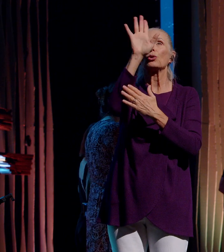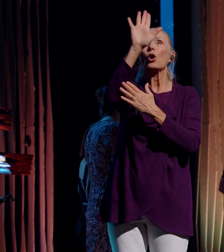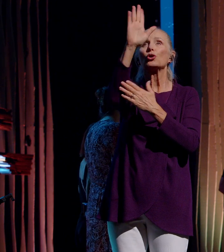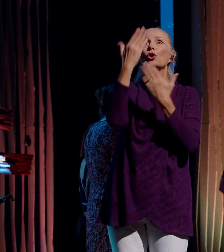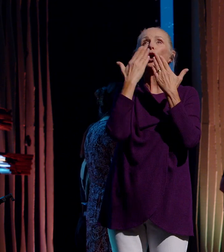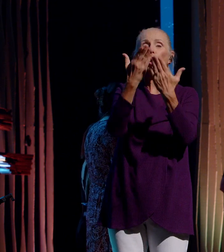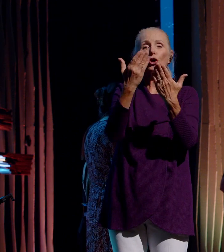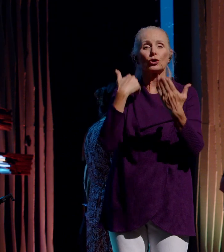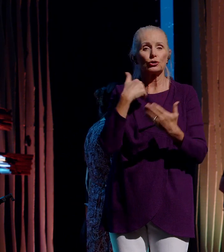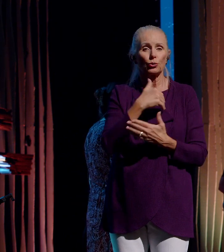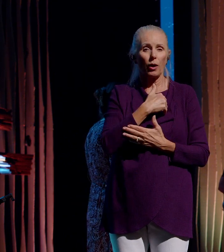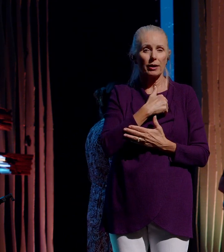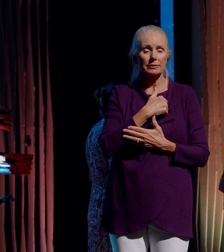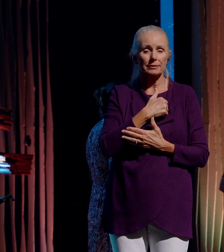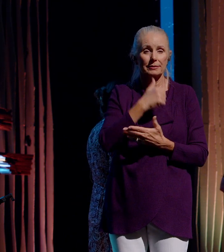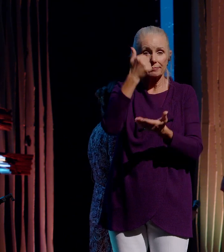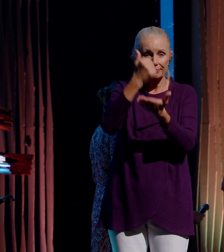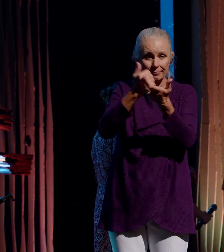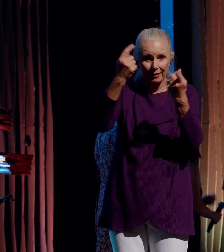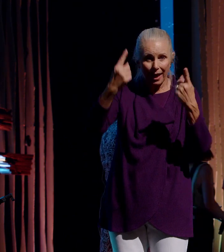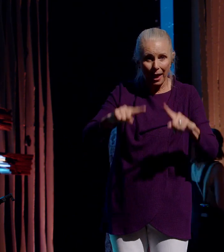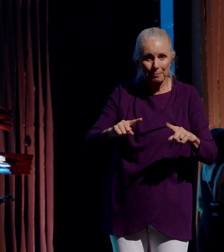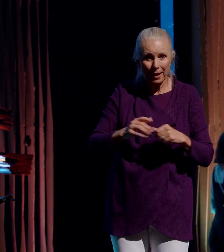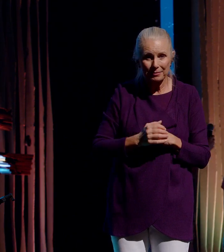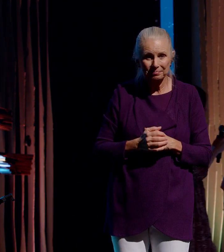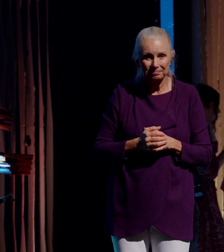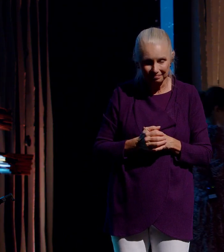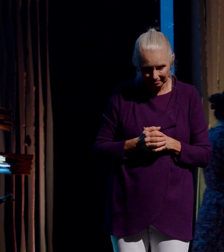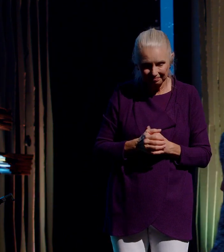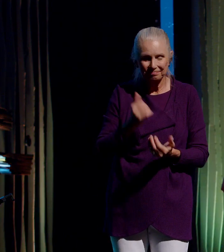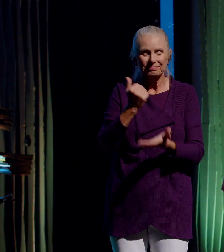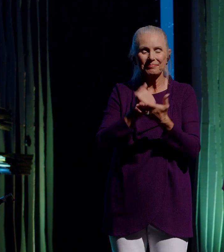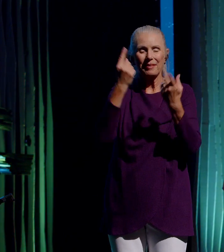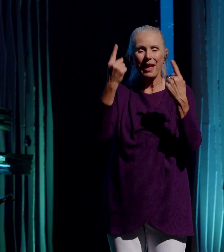we pray, amen. Let's sing and worship together.